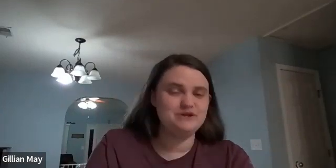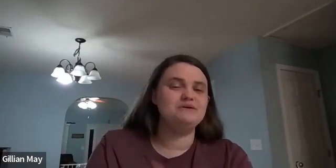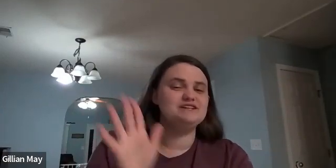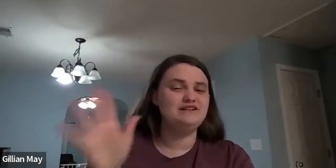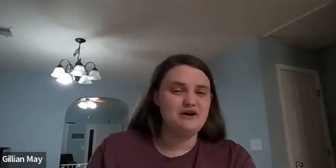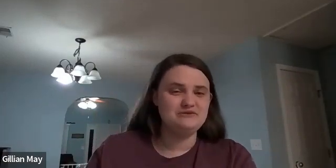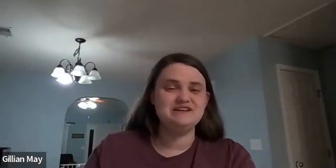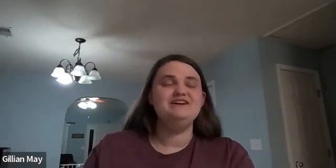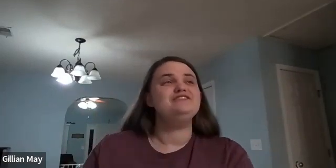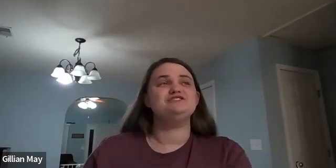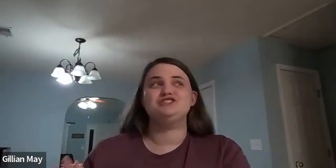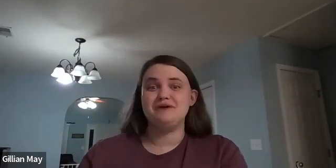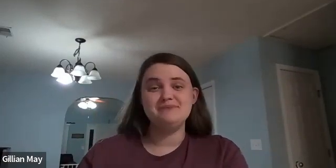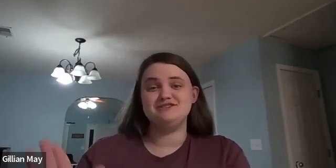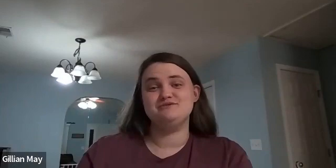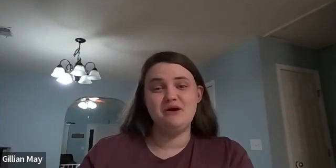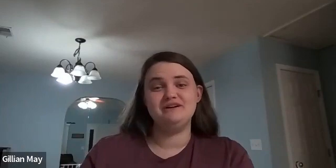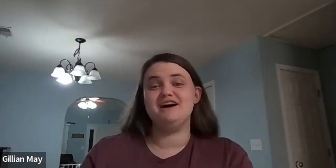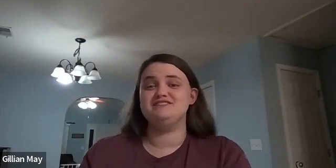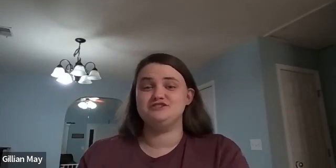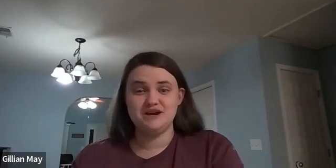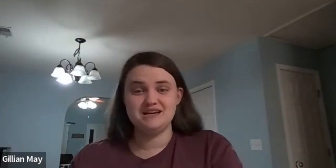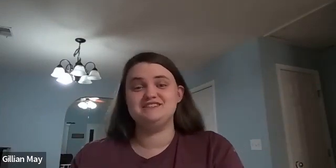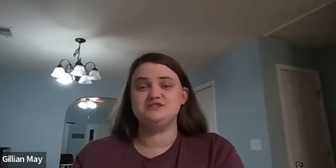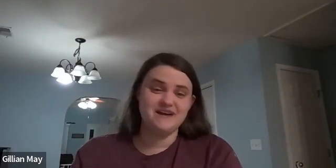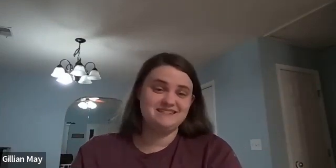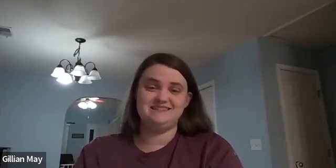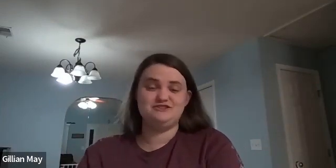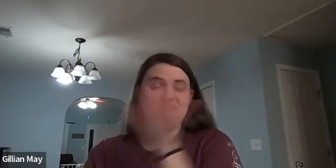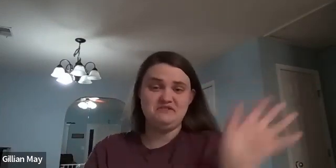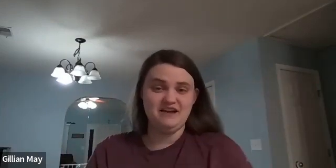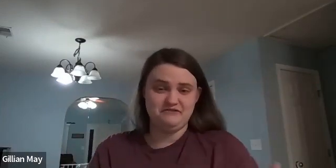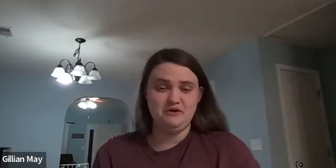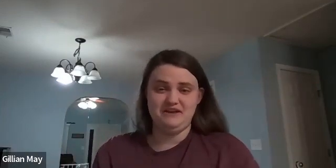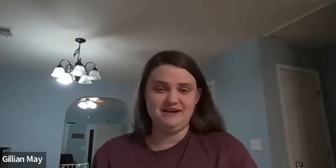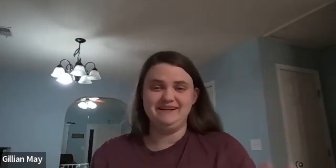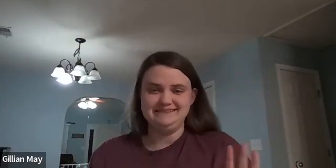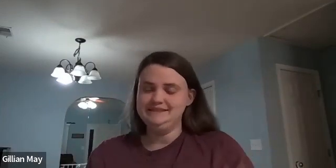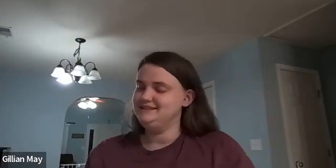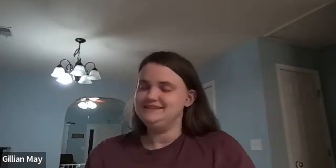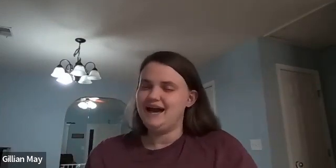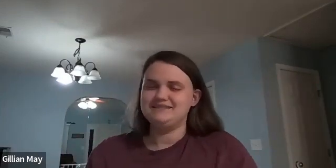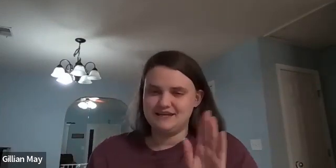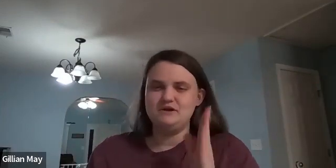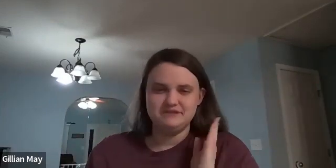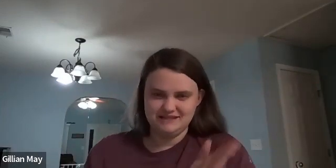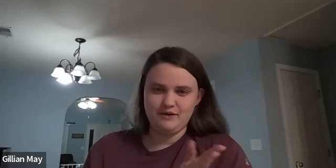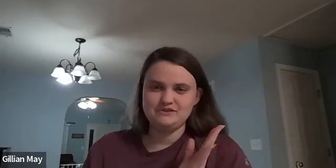go into clothes, there's stripes, there's polka dots, there's dresses, there's vests, there's everything of clothing. And I'm like, I said we would stop.